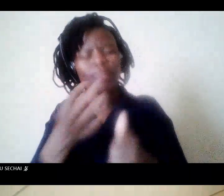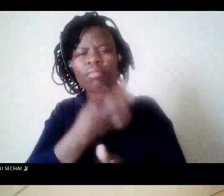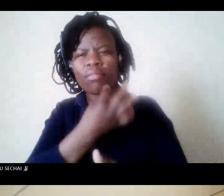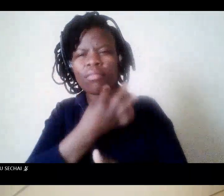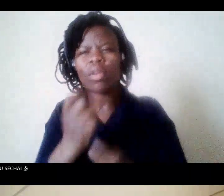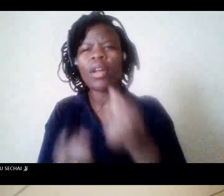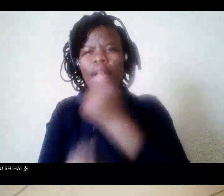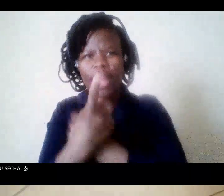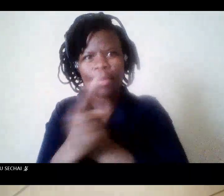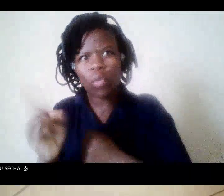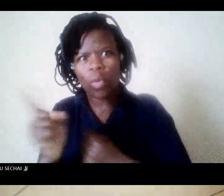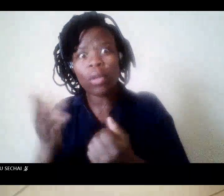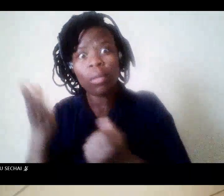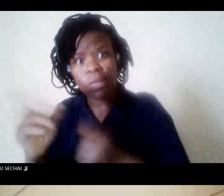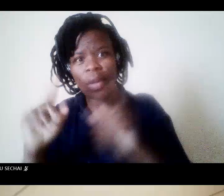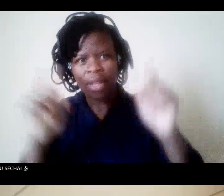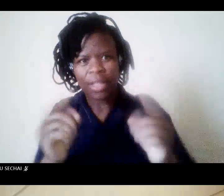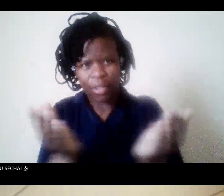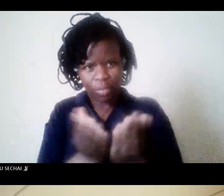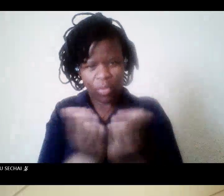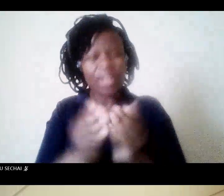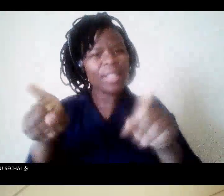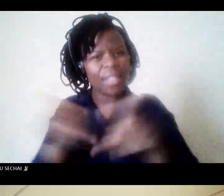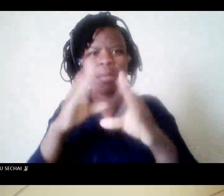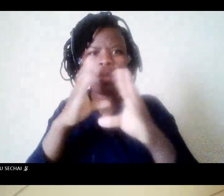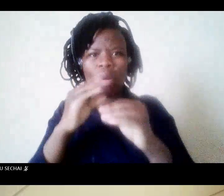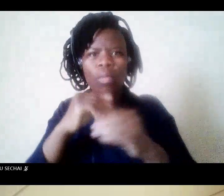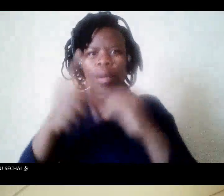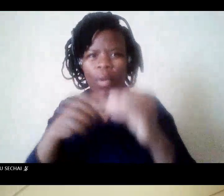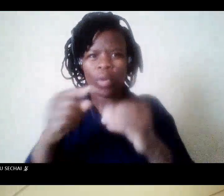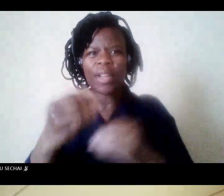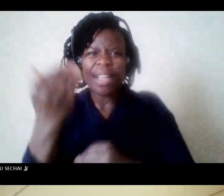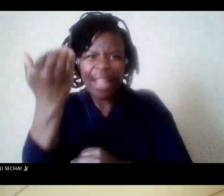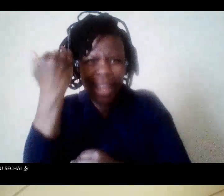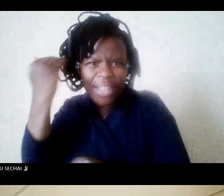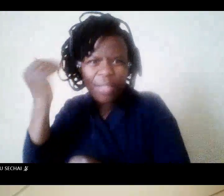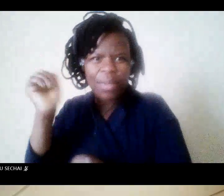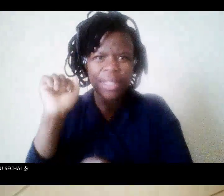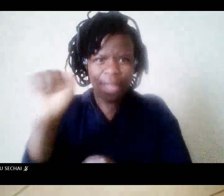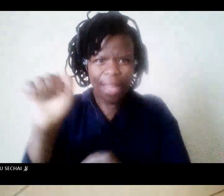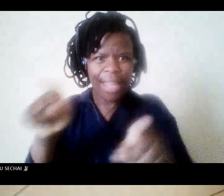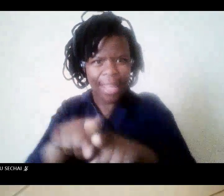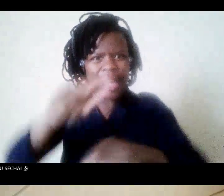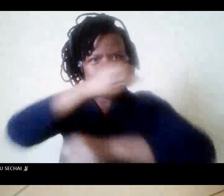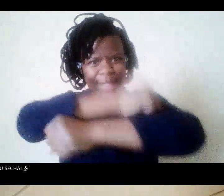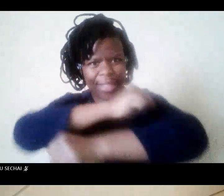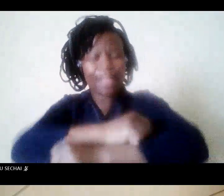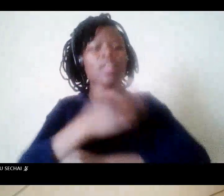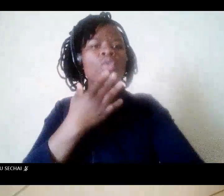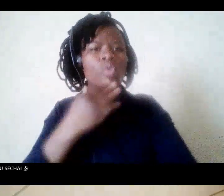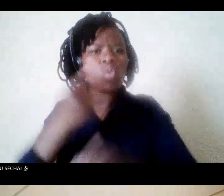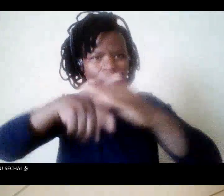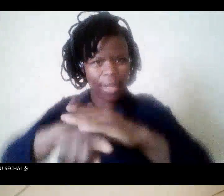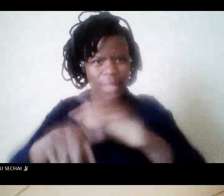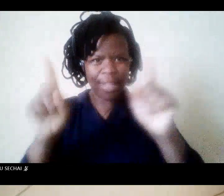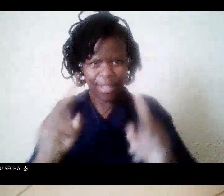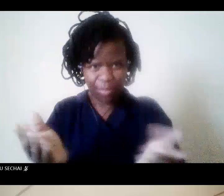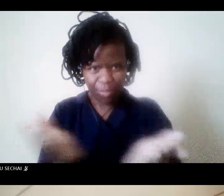special schools, and then he talks about his experience as a learner with visual impairment who went to a special school, and then